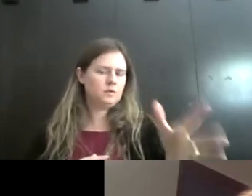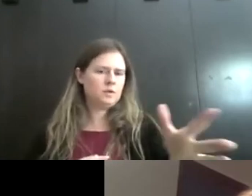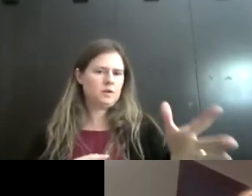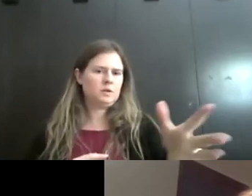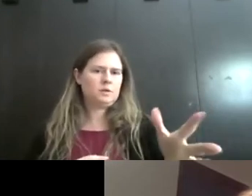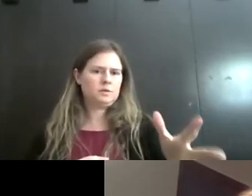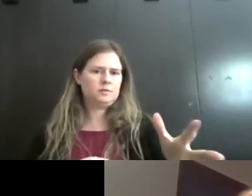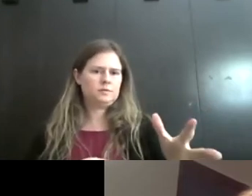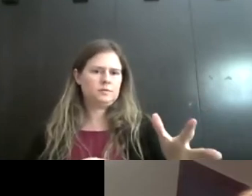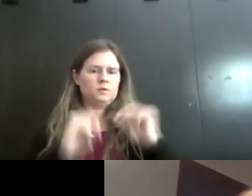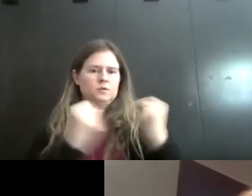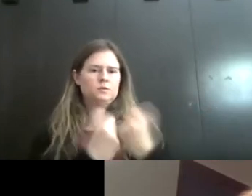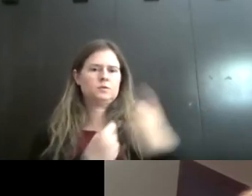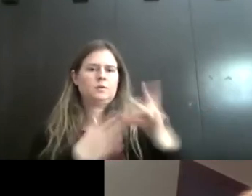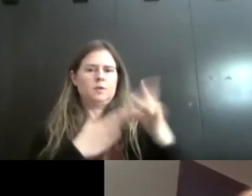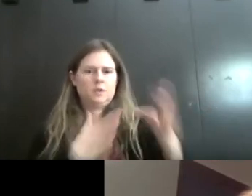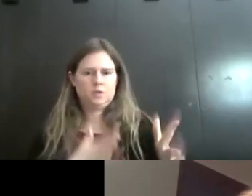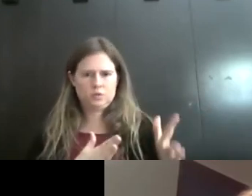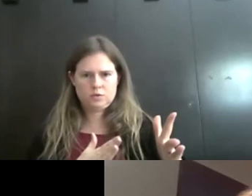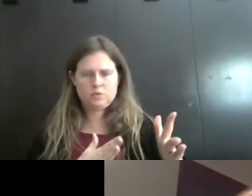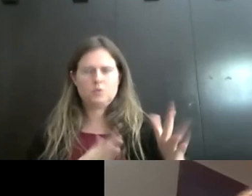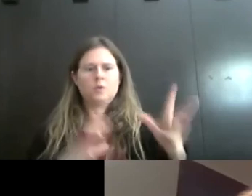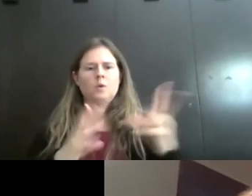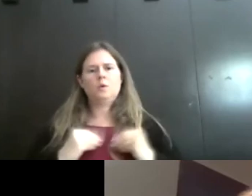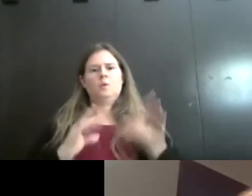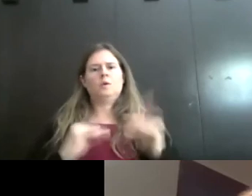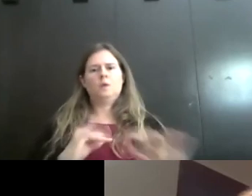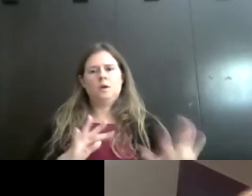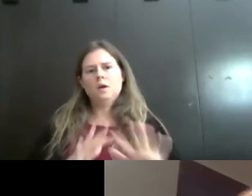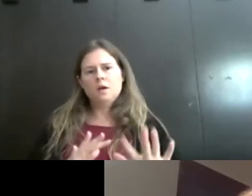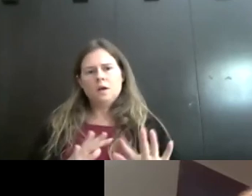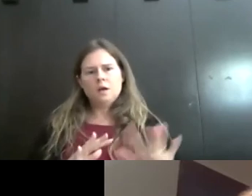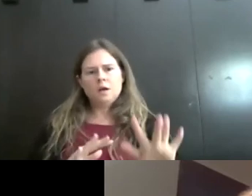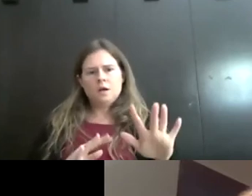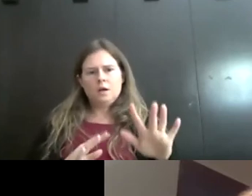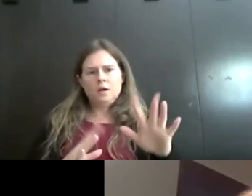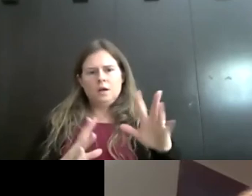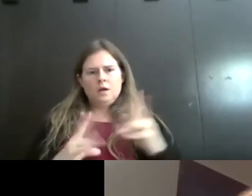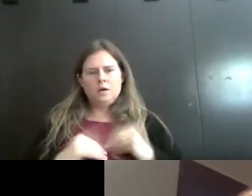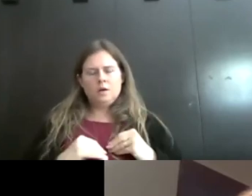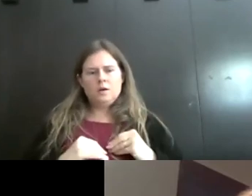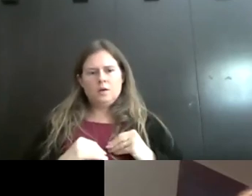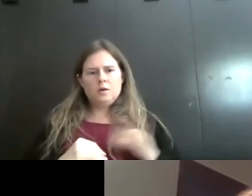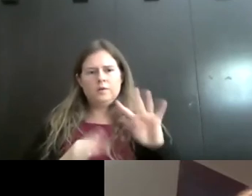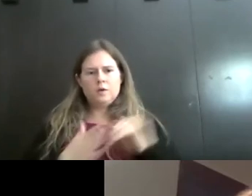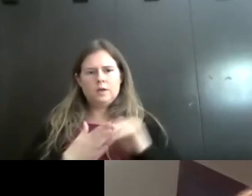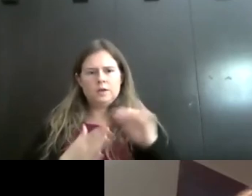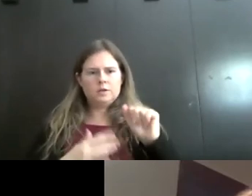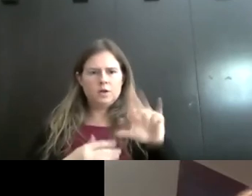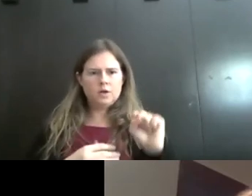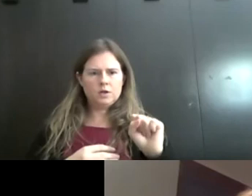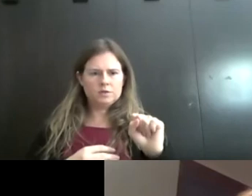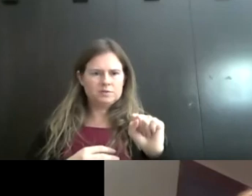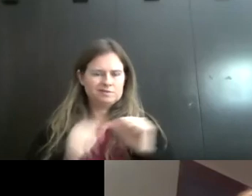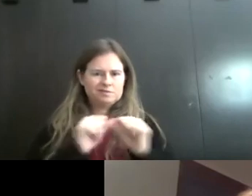a tribal leader and owned this land, but they only owned it for that 4,000 acres for literally